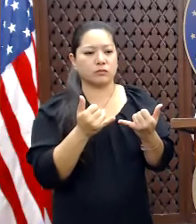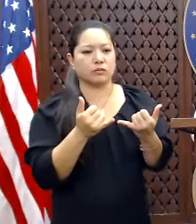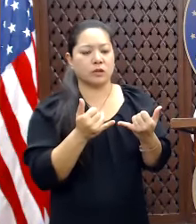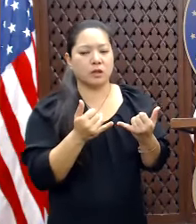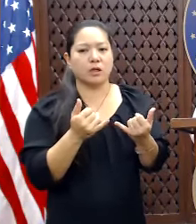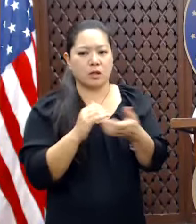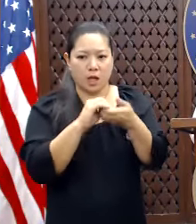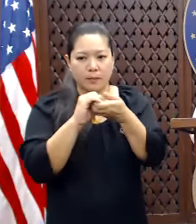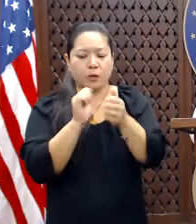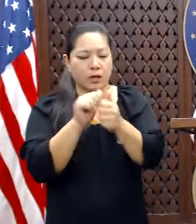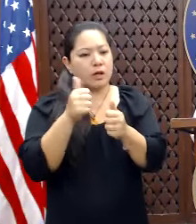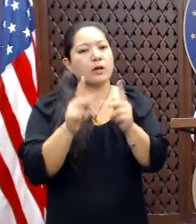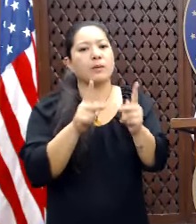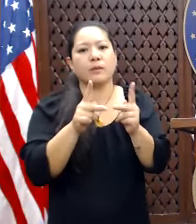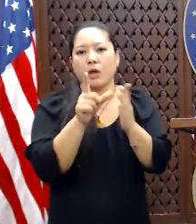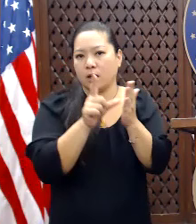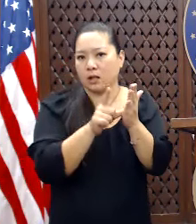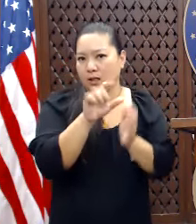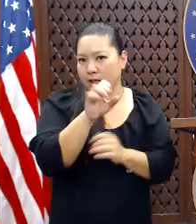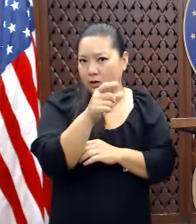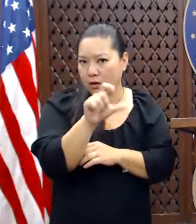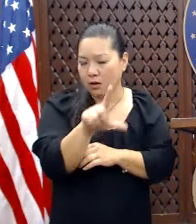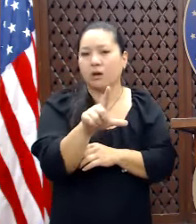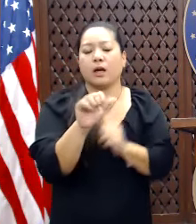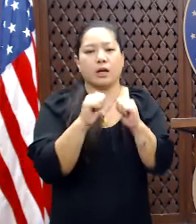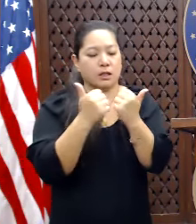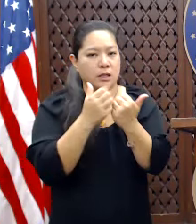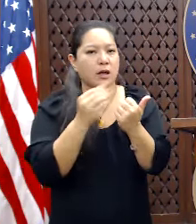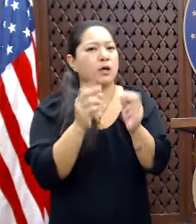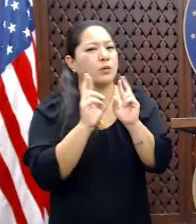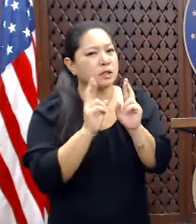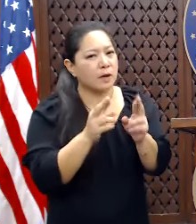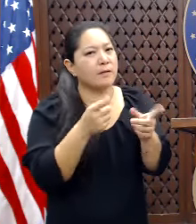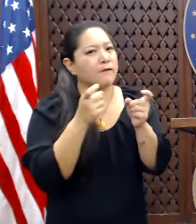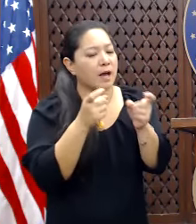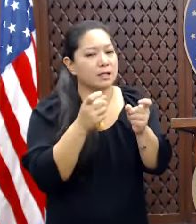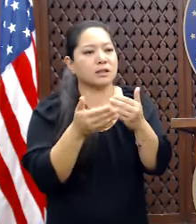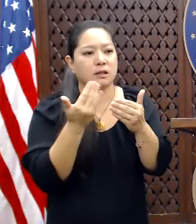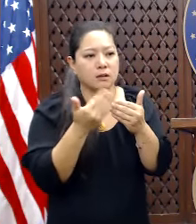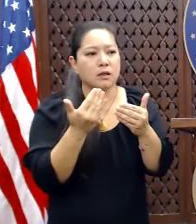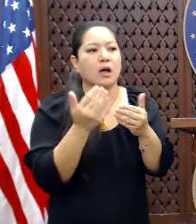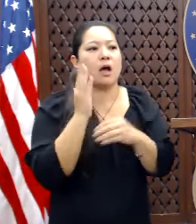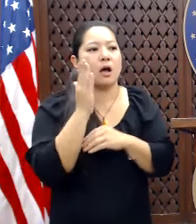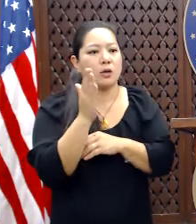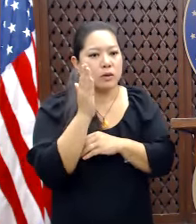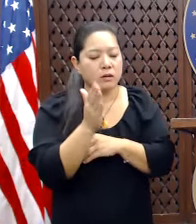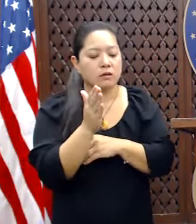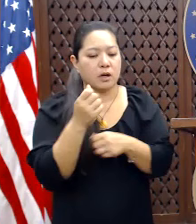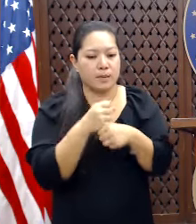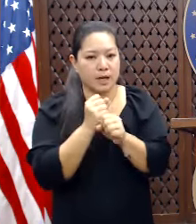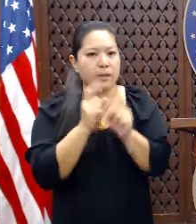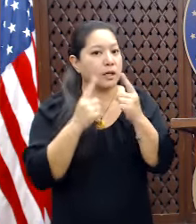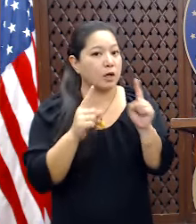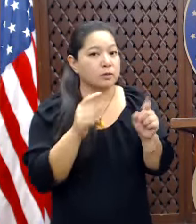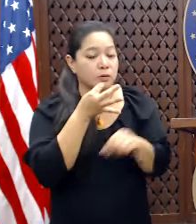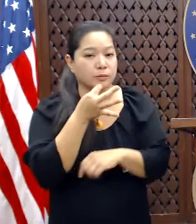can get the answers, which they respond very easily and very fast, I will be making the